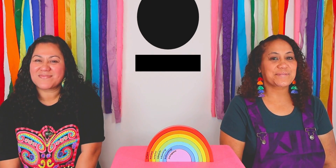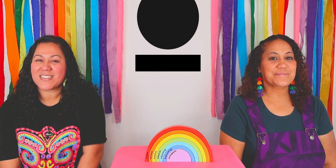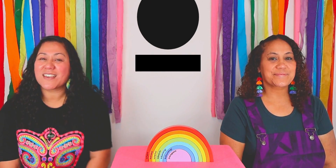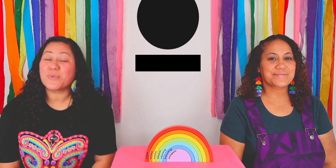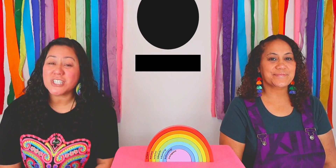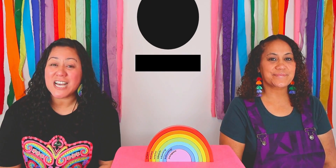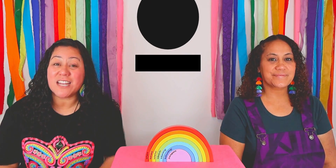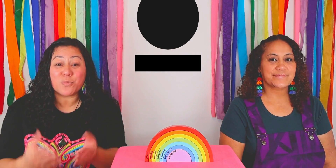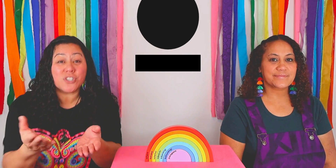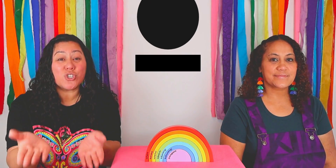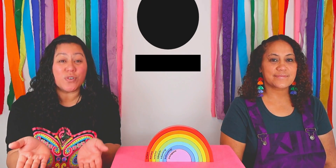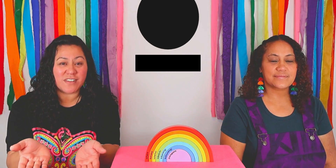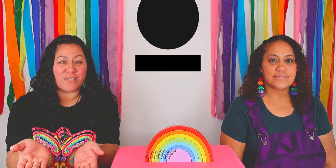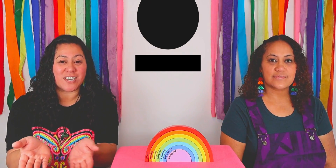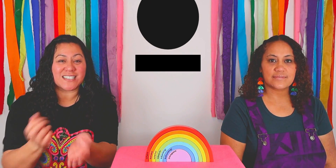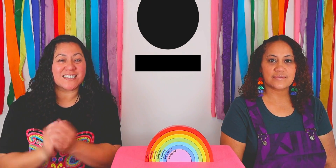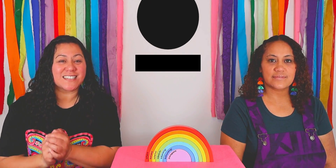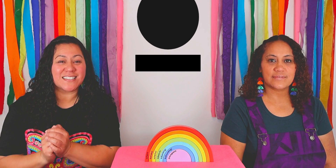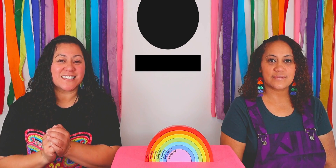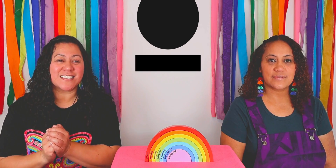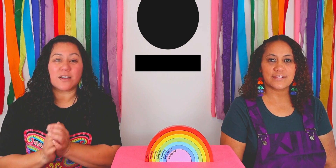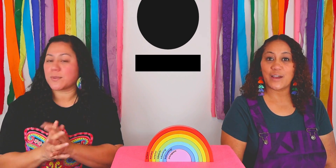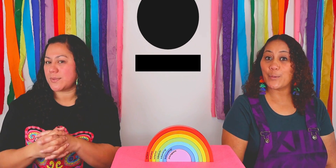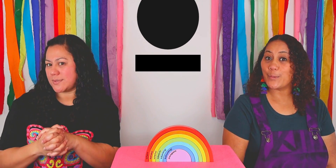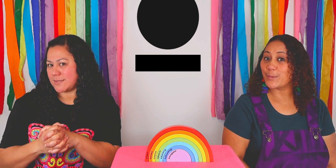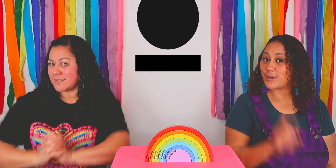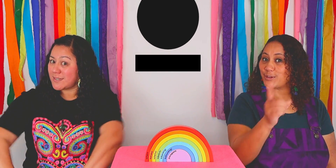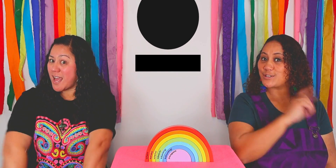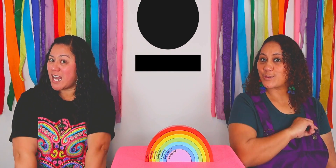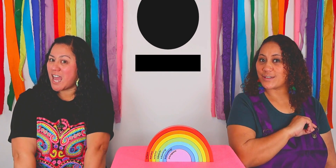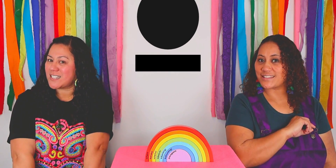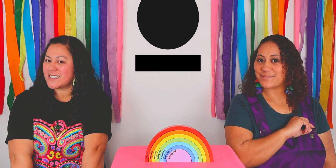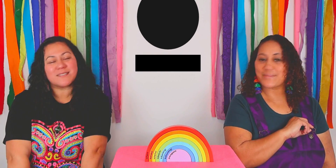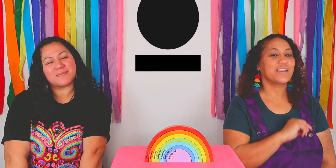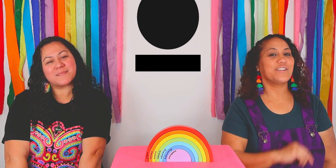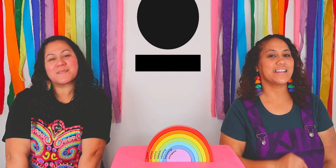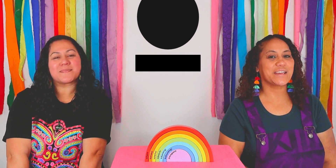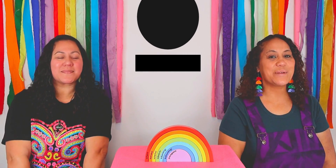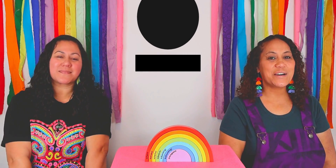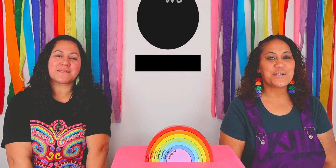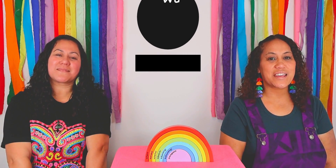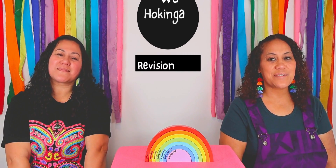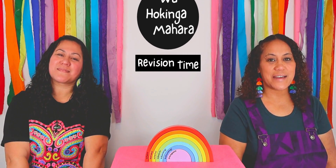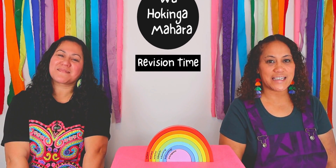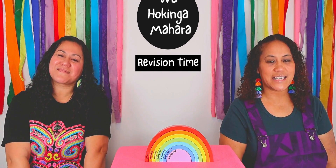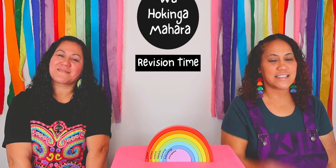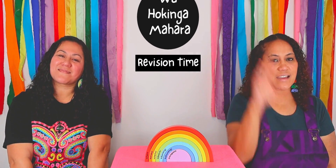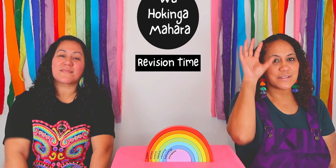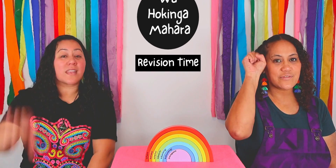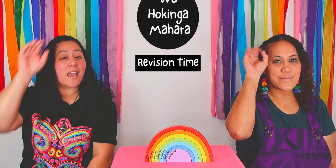Which colour was your favourite? Ooh, good choice. Nice. Alright, he wā Hokinga Mahara. It's time to